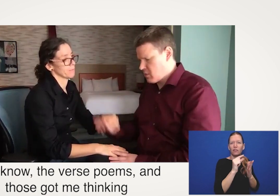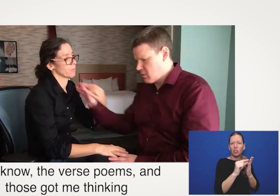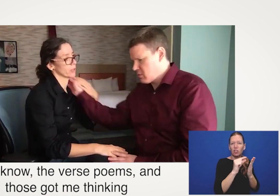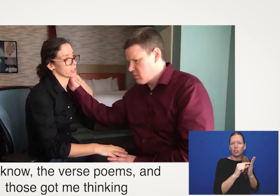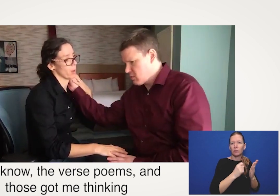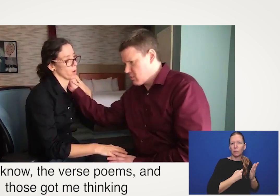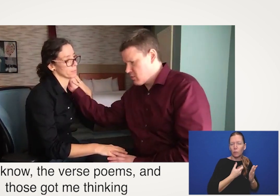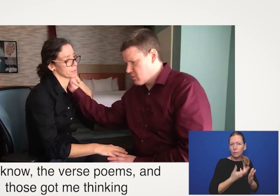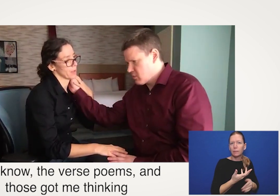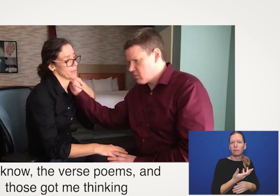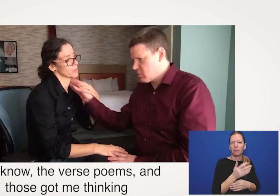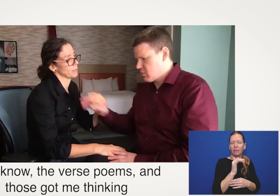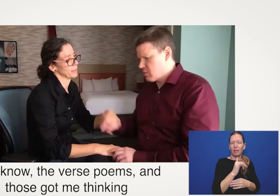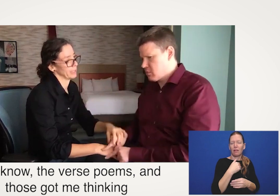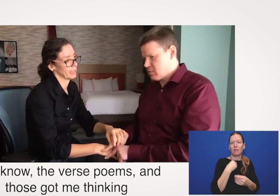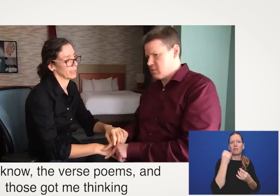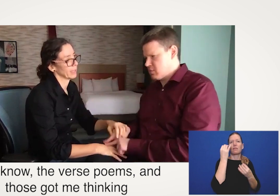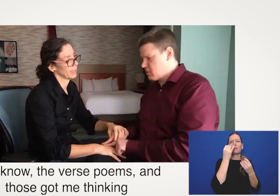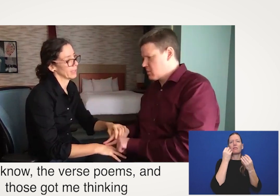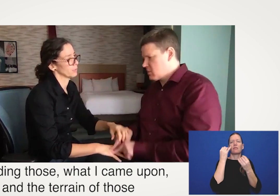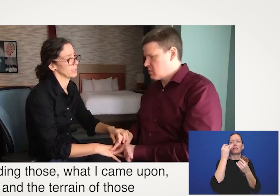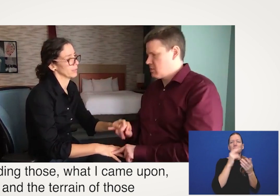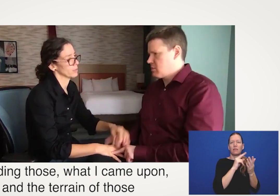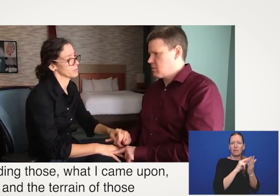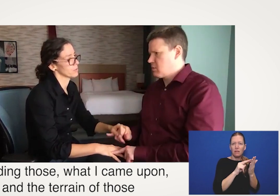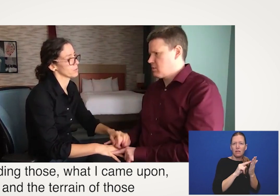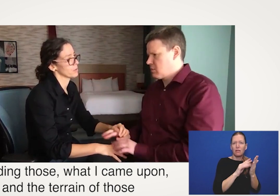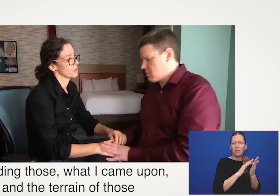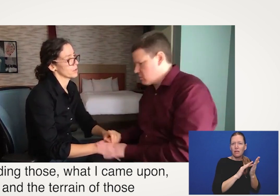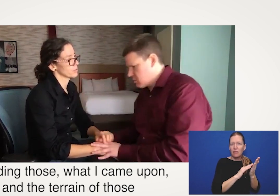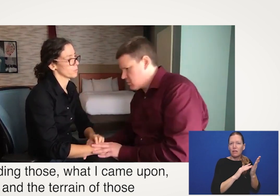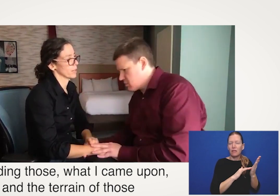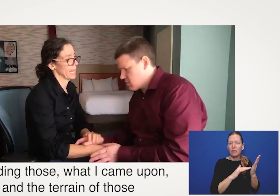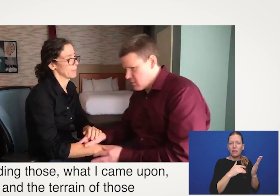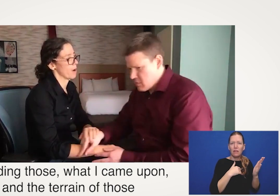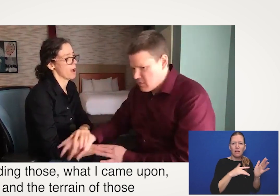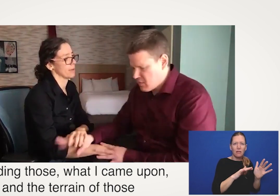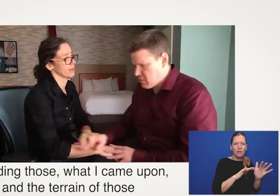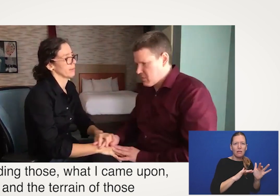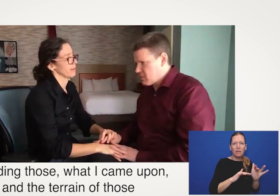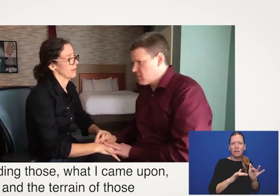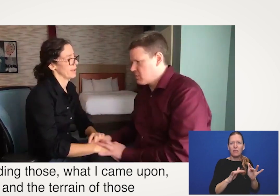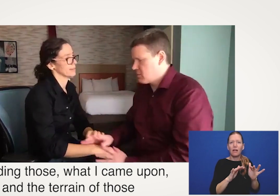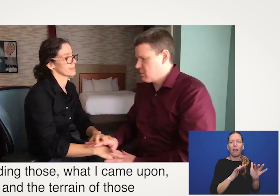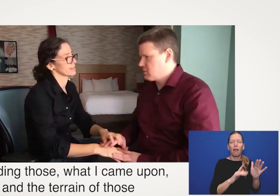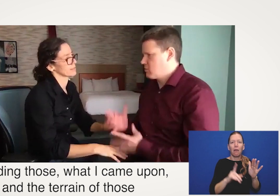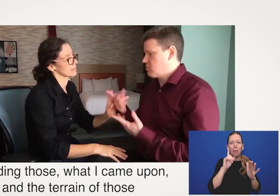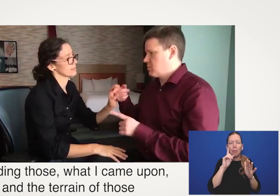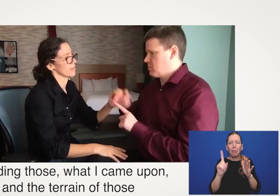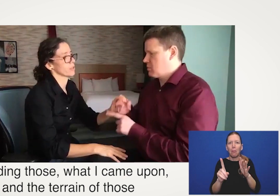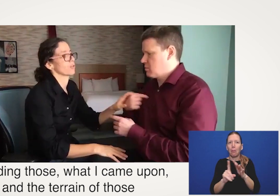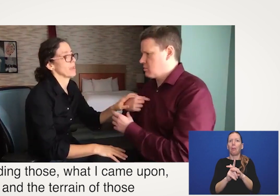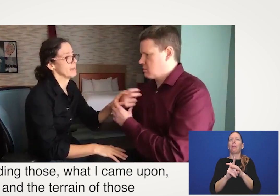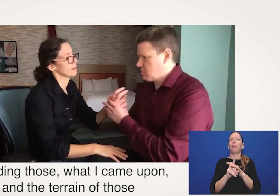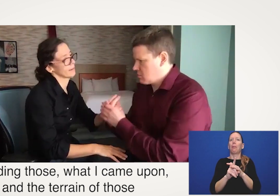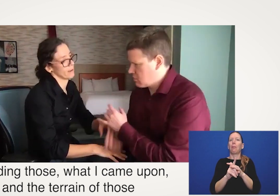the verse poems, and those got me thinking in reading those, just what I came upon and